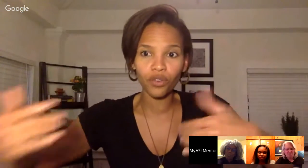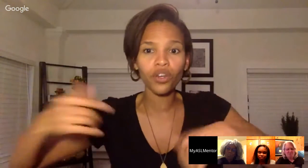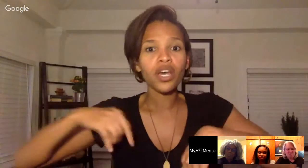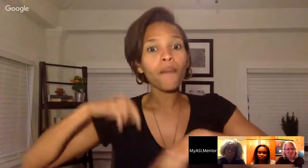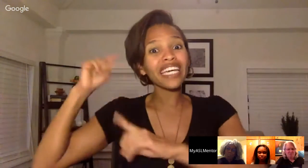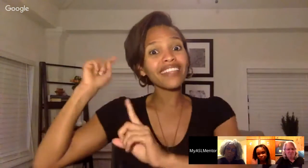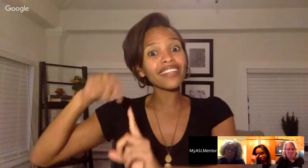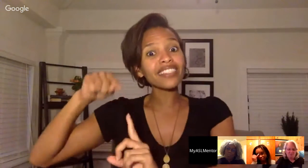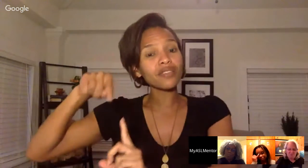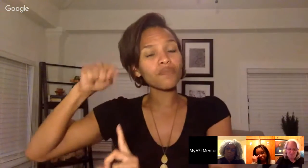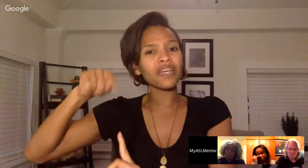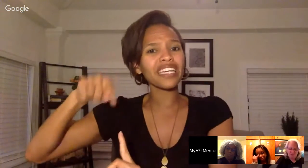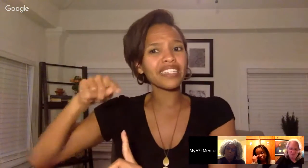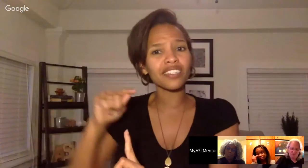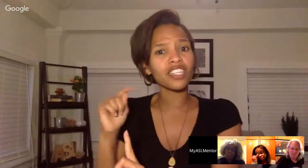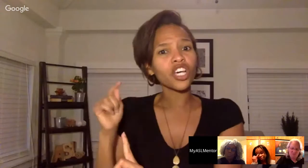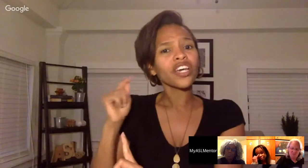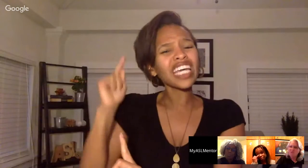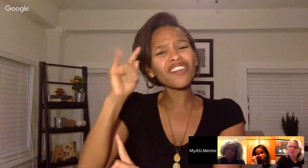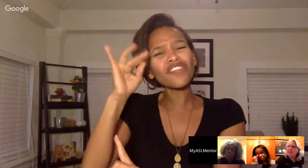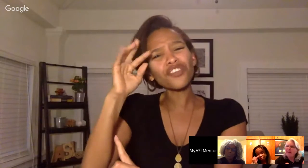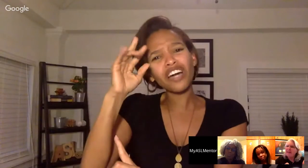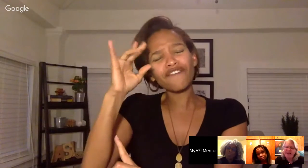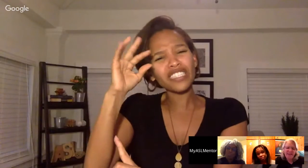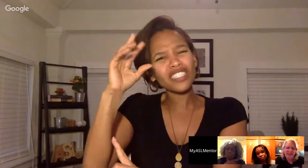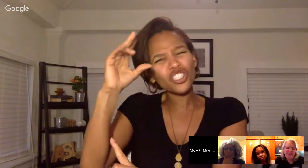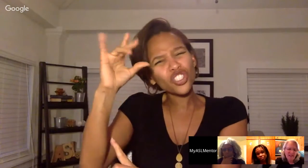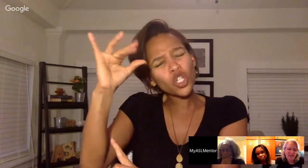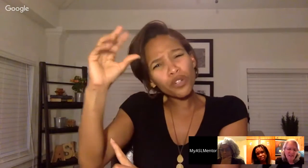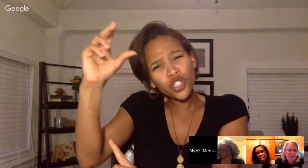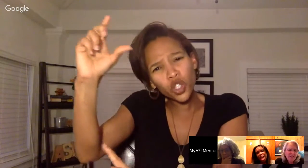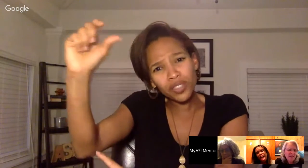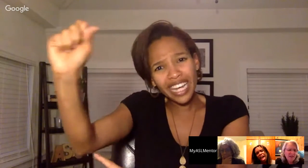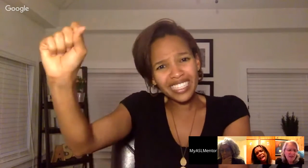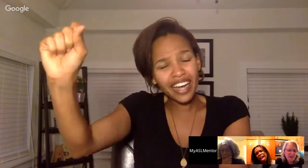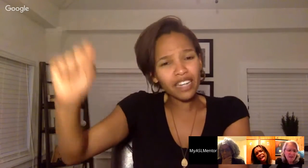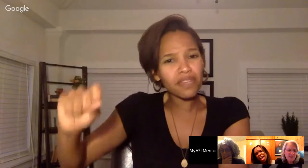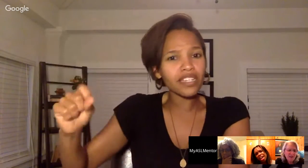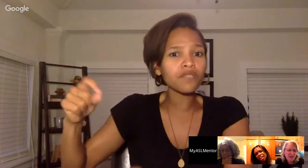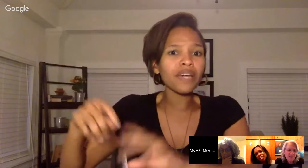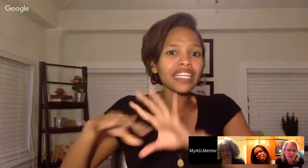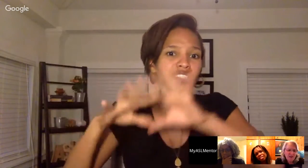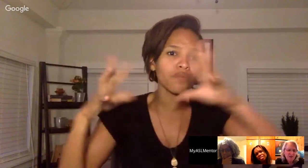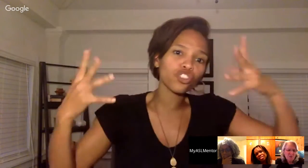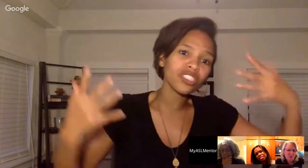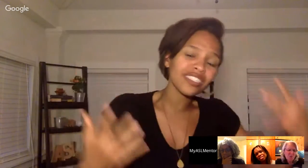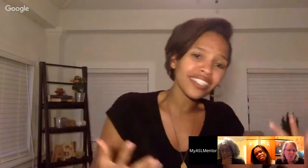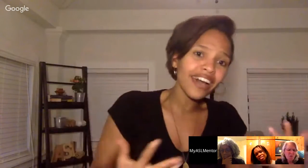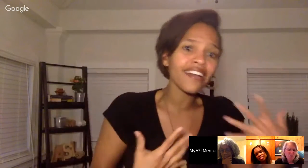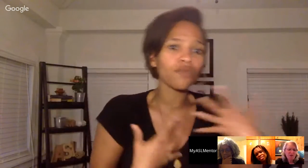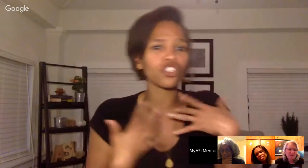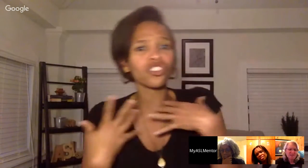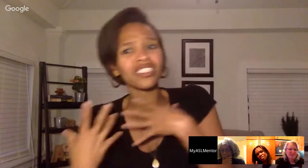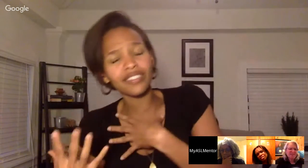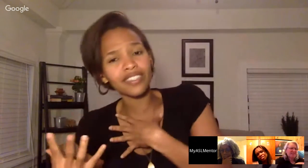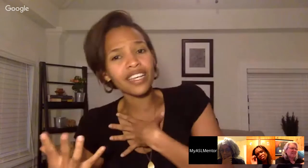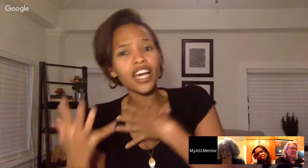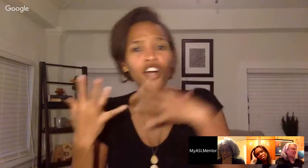you. But in this piece, even if you're not super sure what that sign means, based on what she said and what she's,